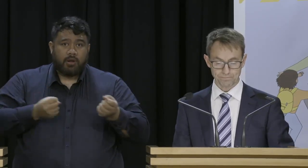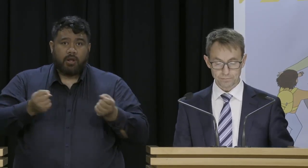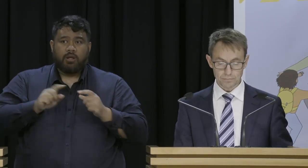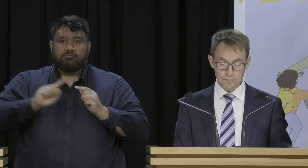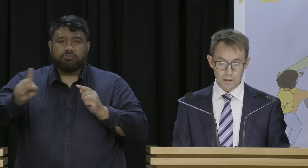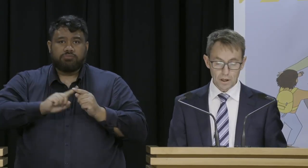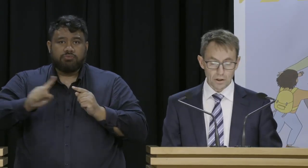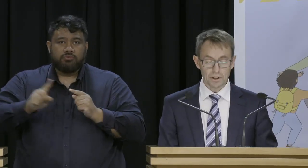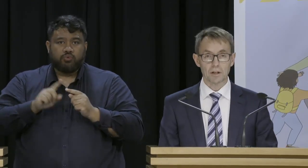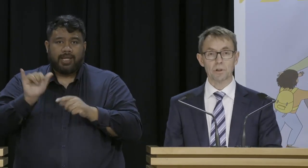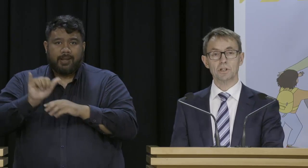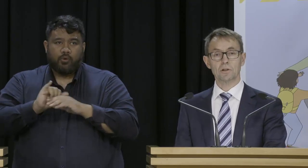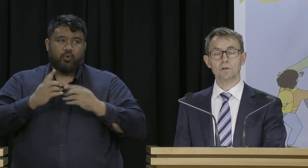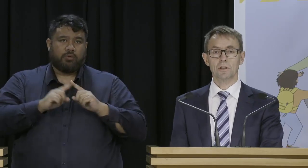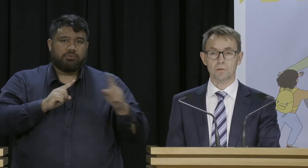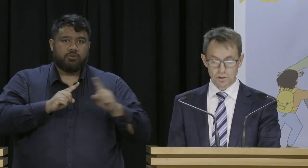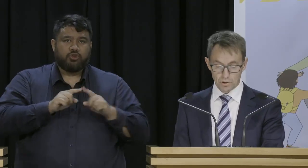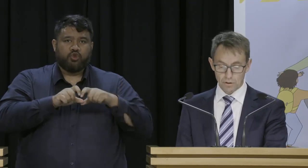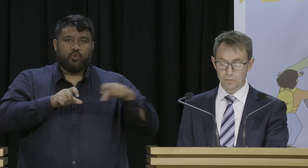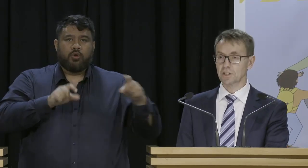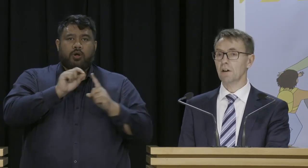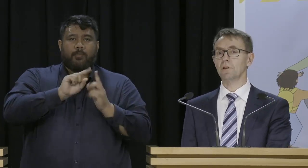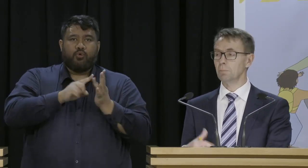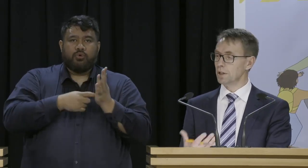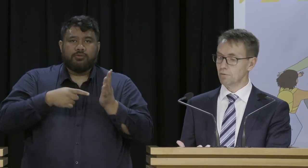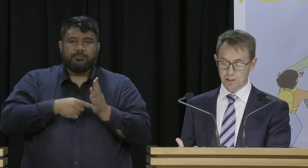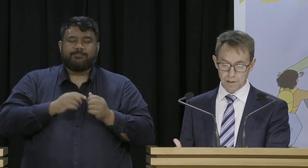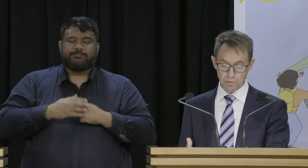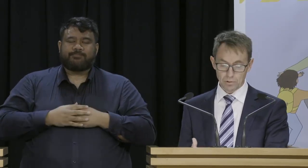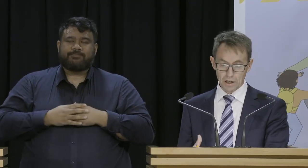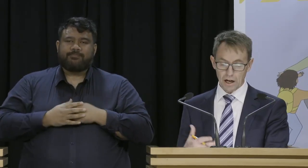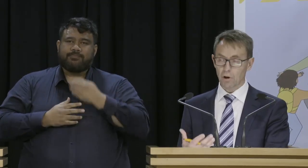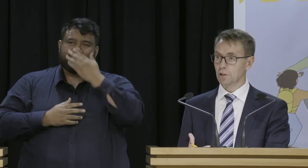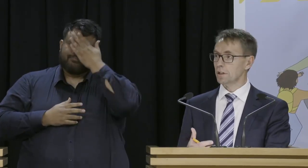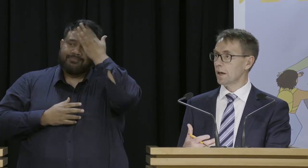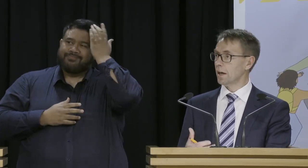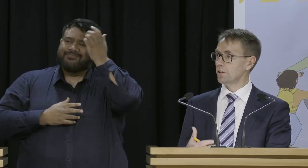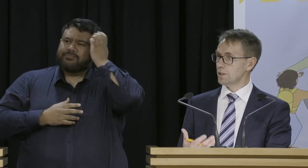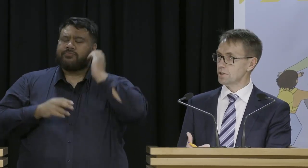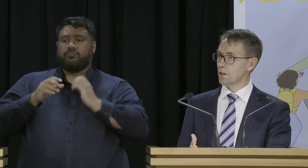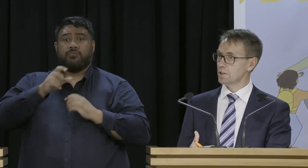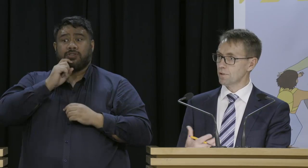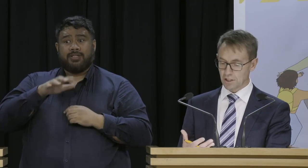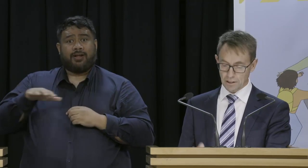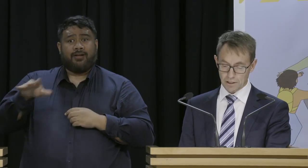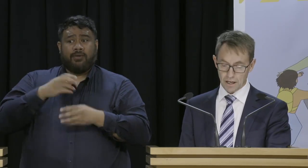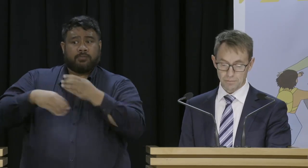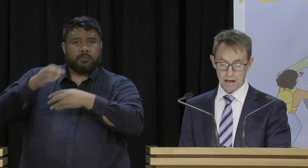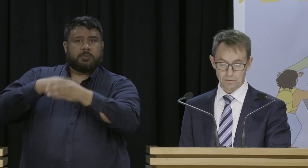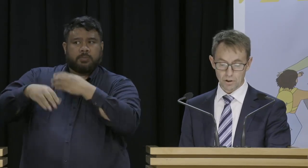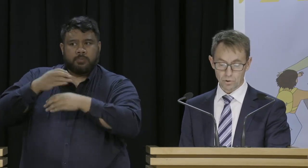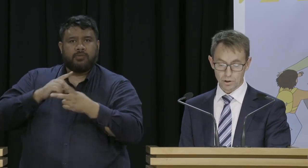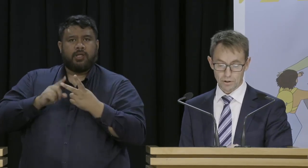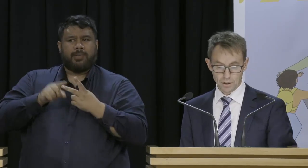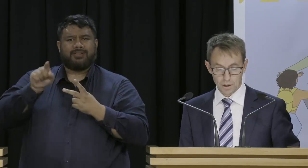ports. You can appreciate also there is turnover of staff and that many of these people are only at these sites fleetingly as